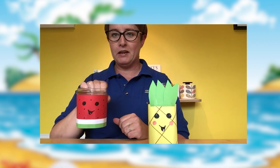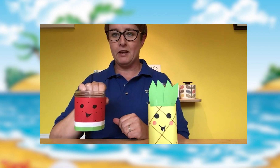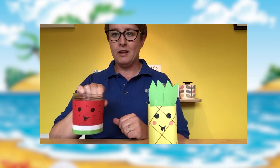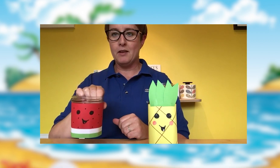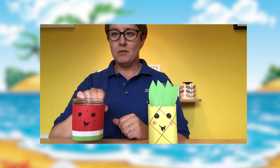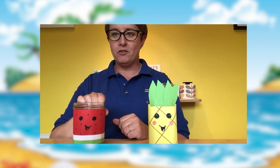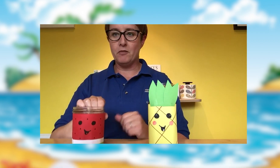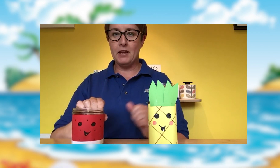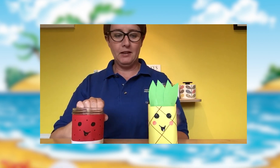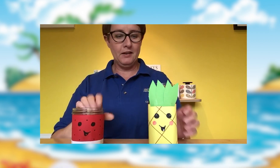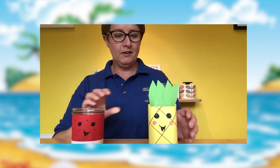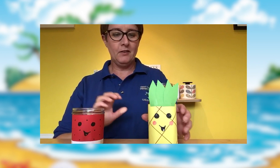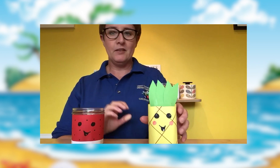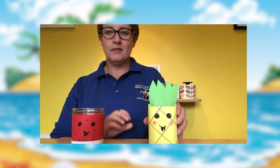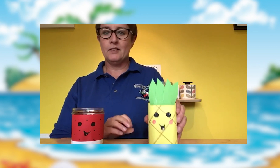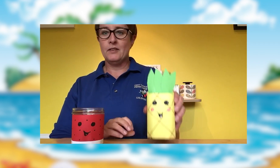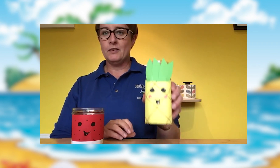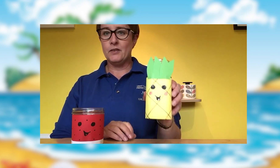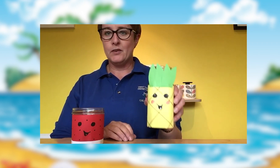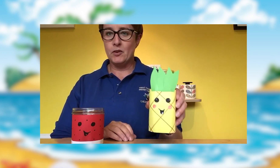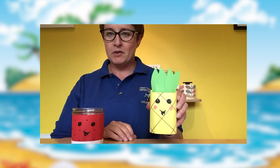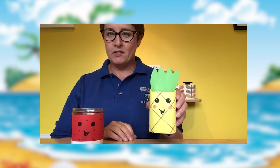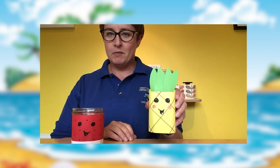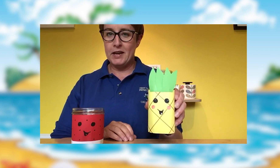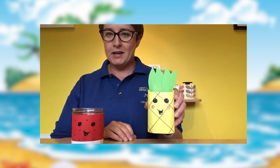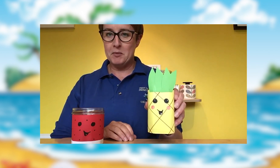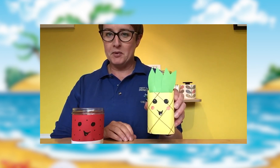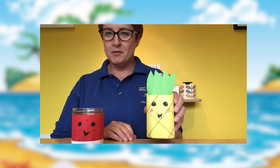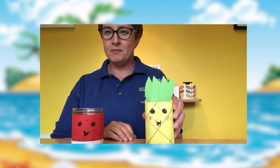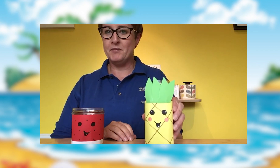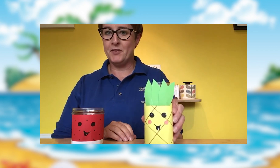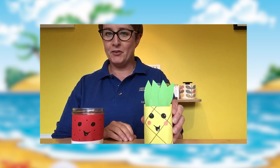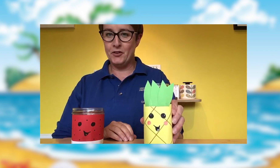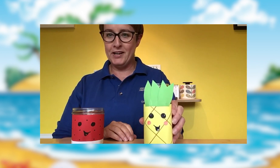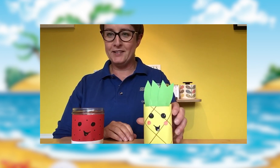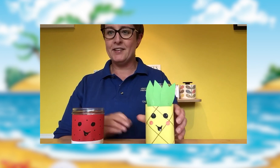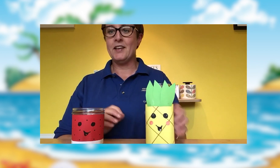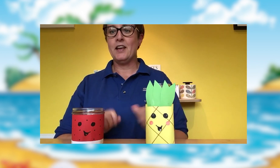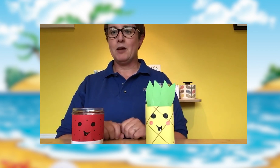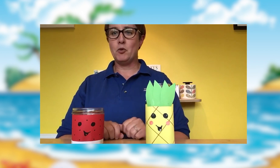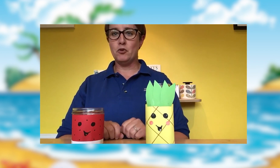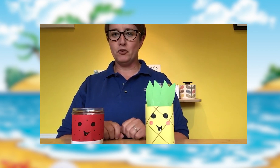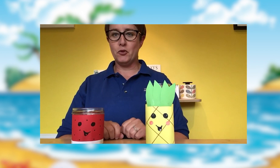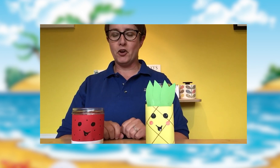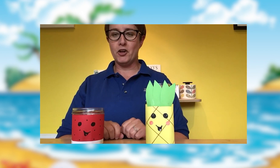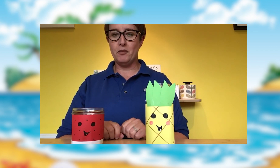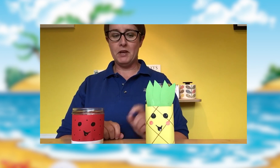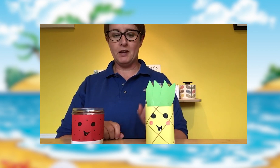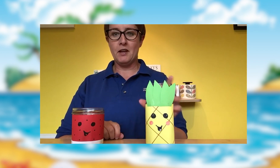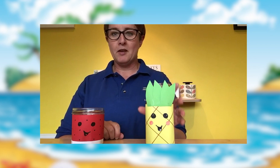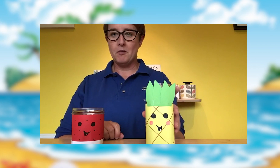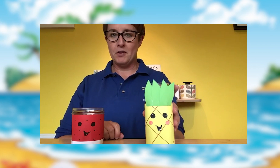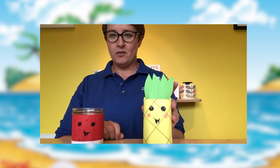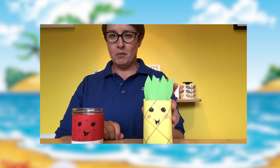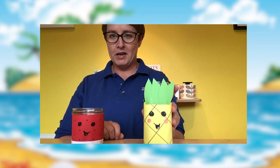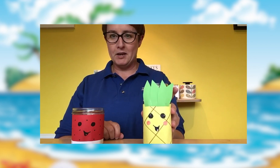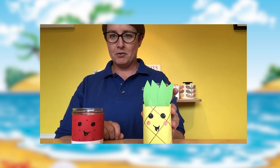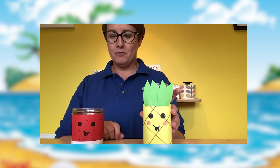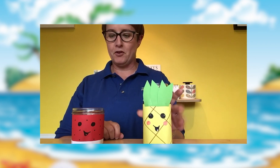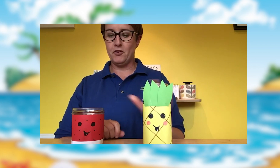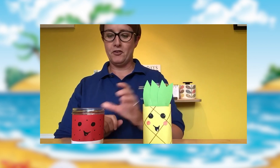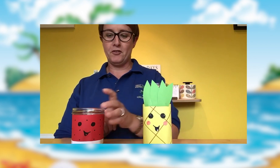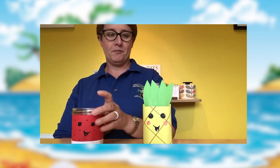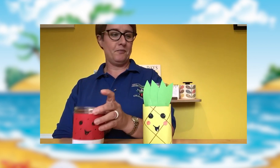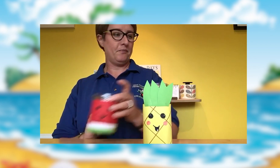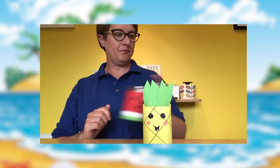want to make Mr. Melon or Mrs. Pineapple. All right, I'm going to show you how to make Mrs.